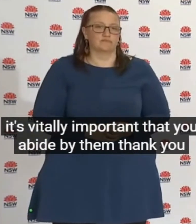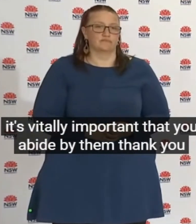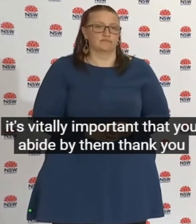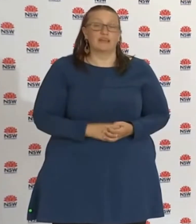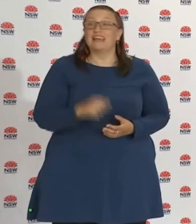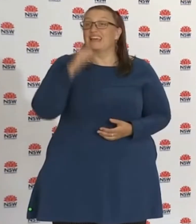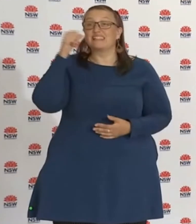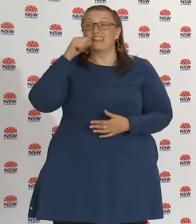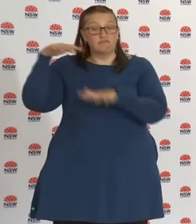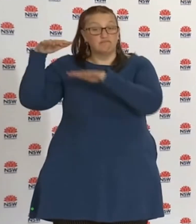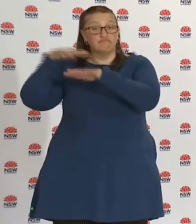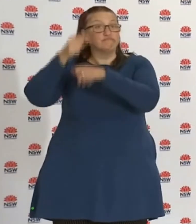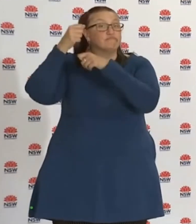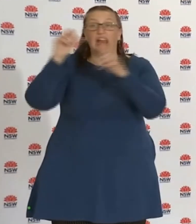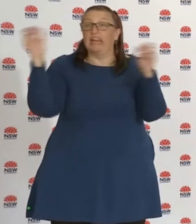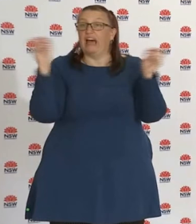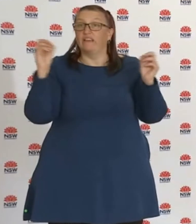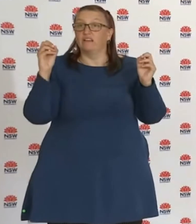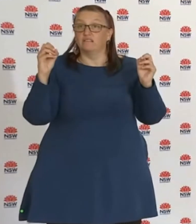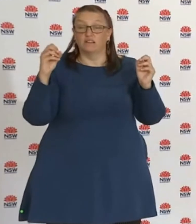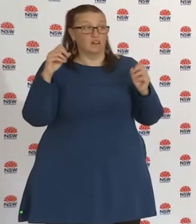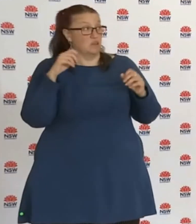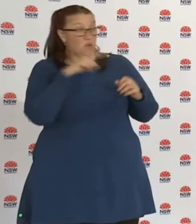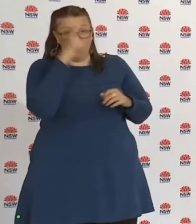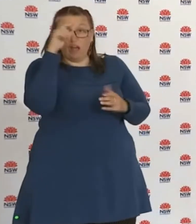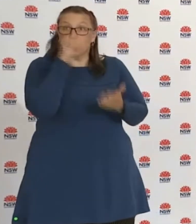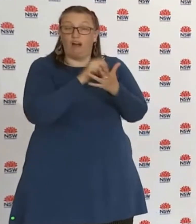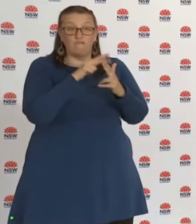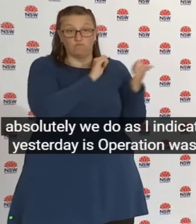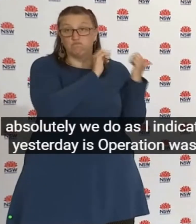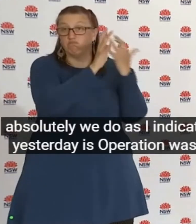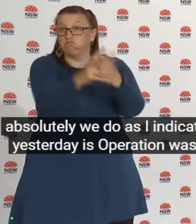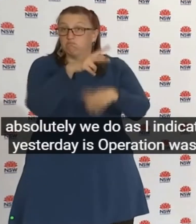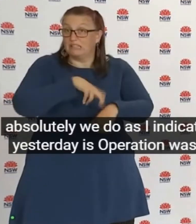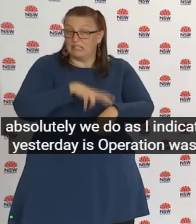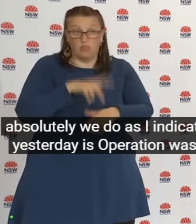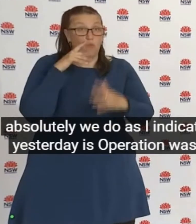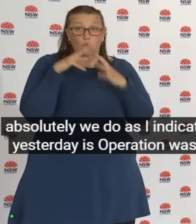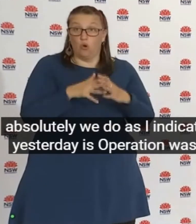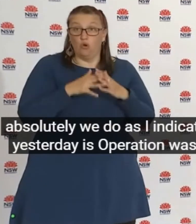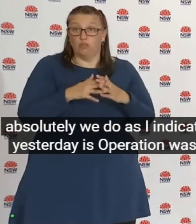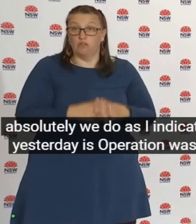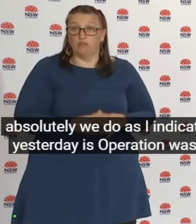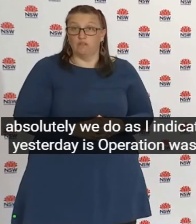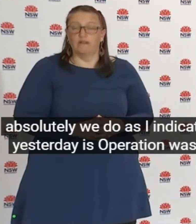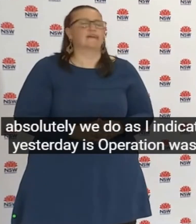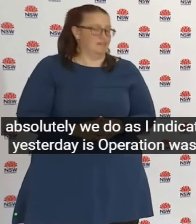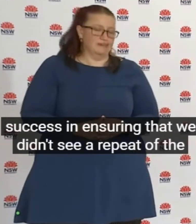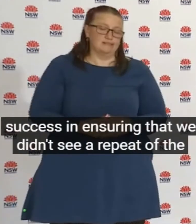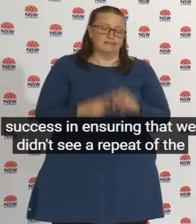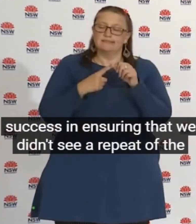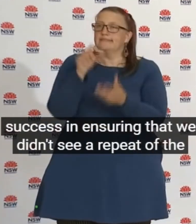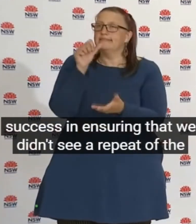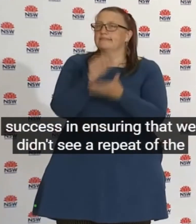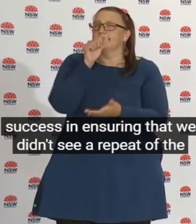thrown at the operation? Absolutely we do. As I indicated, yesterday's operation was a success in ensuring that we didn't see a repeat